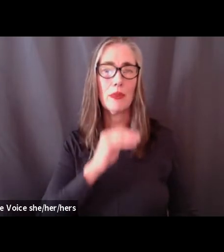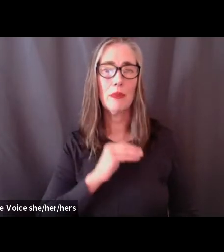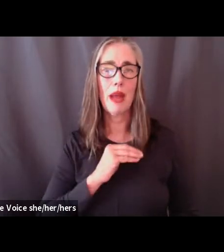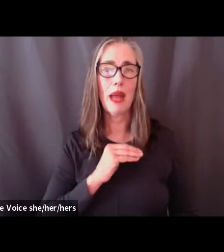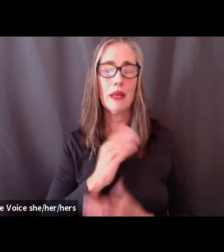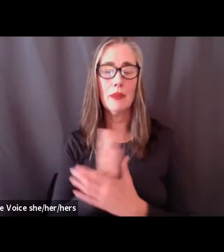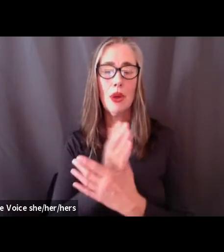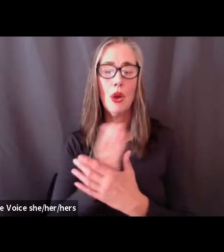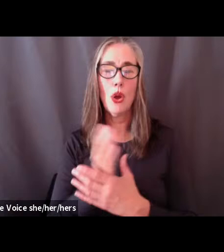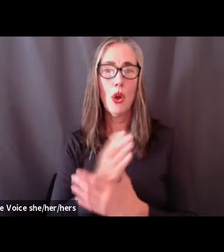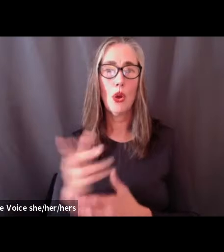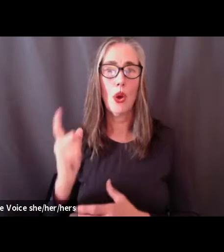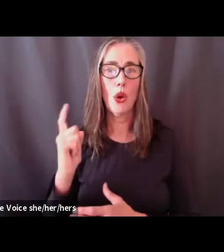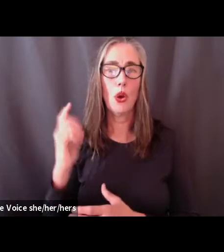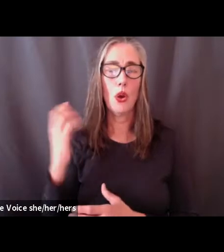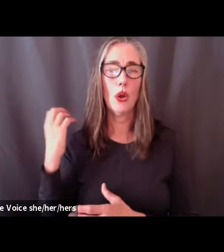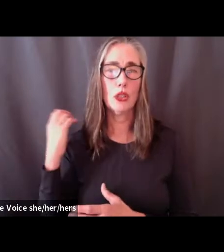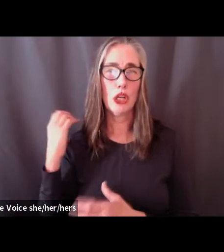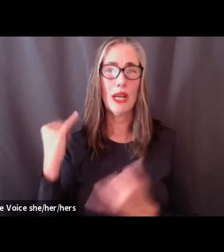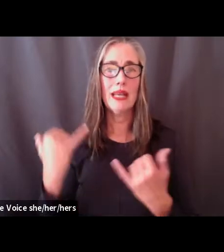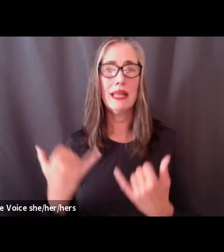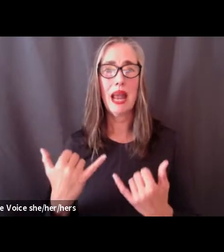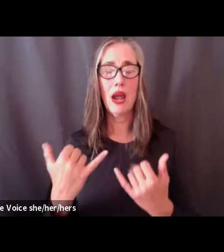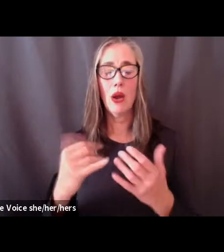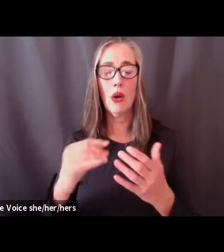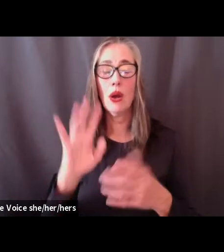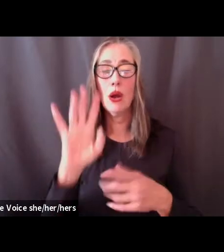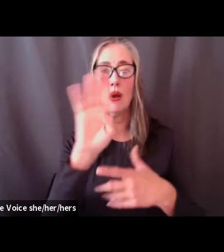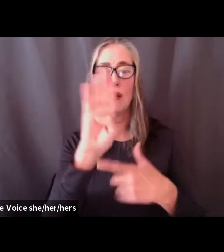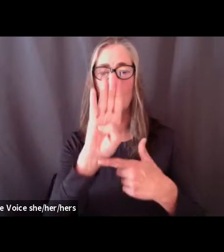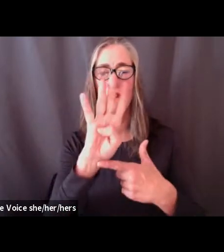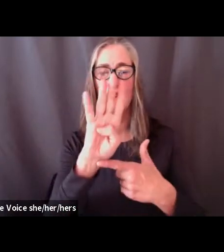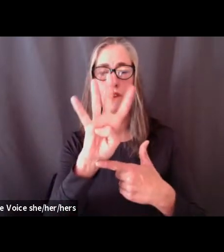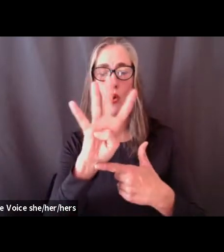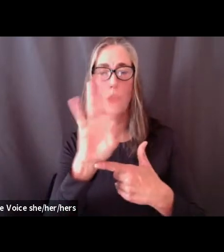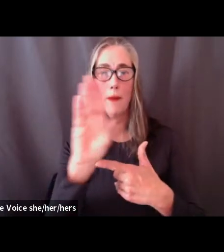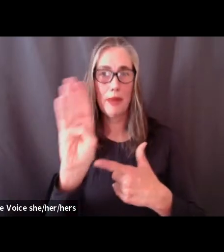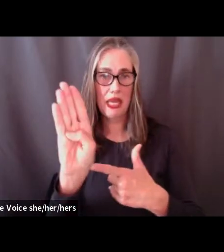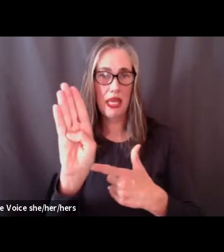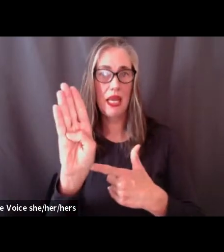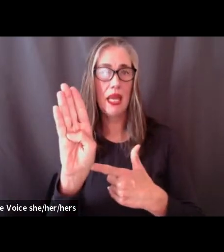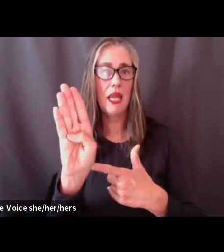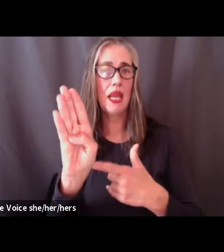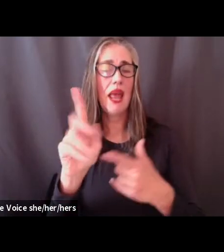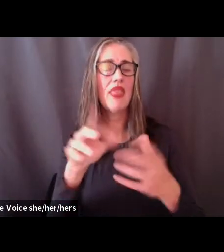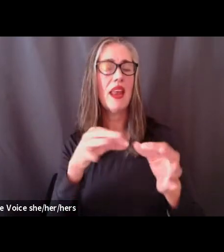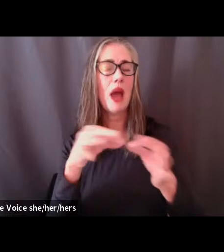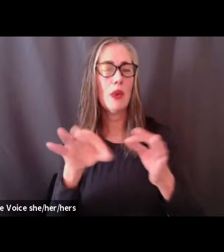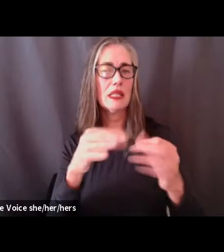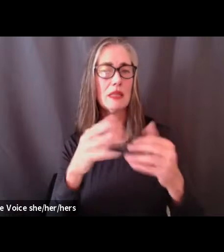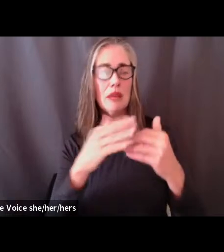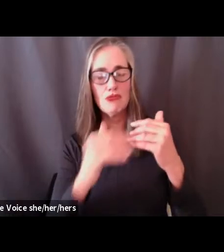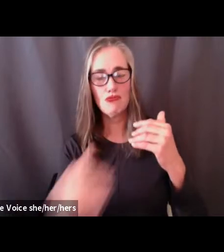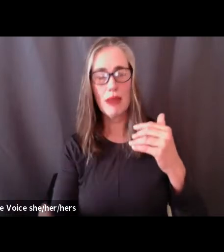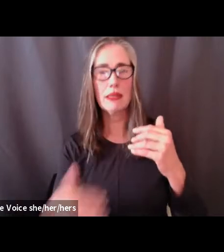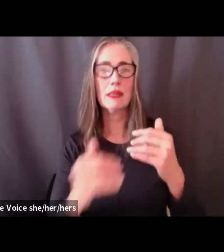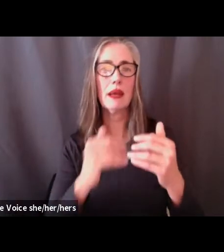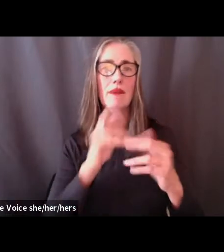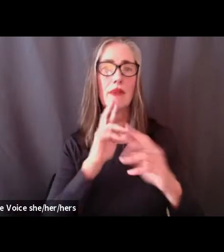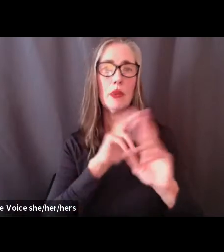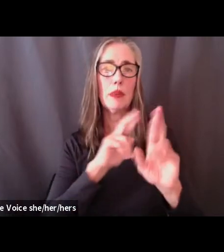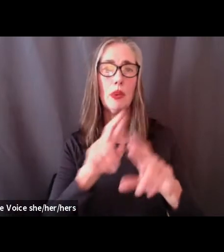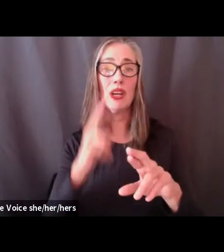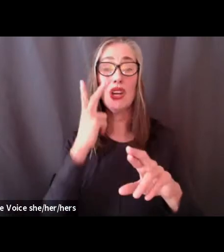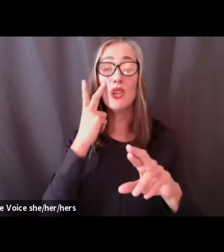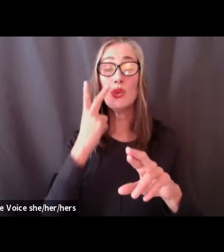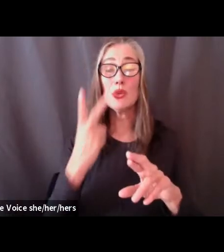item 4B of the report, and I'll take us through the rest of the report. So as you'll see in the floor